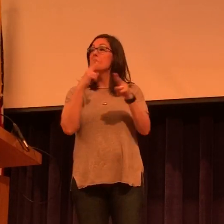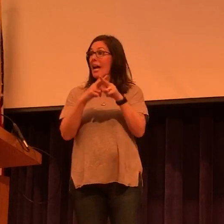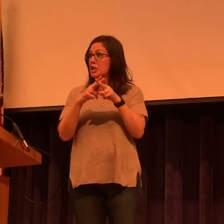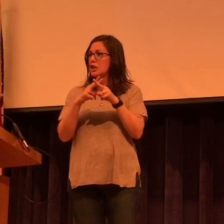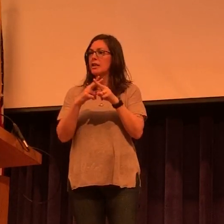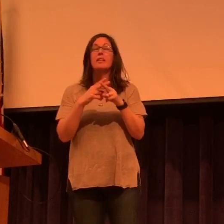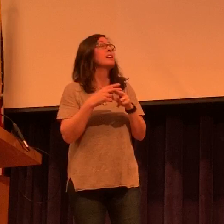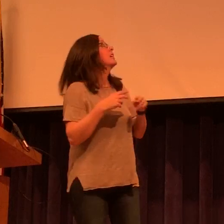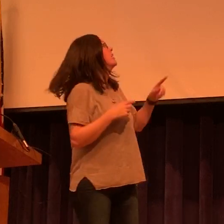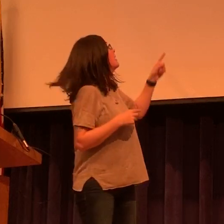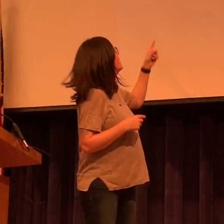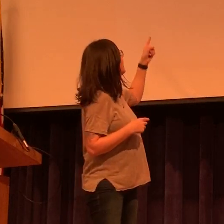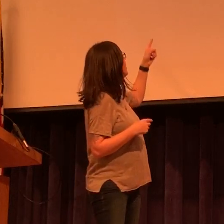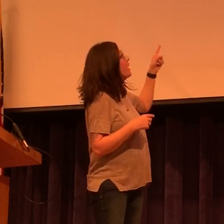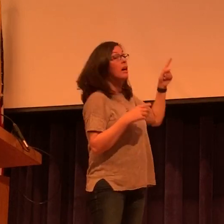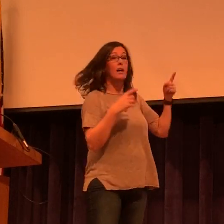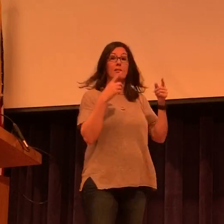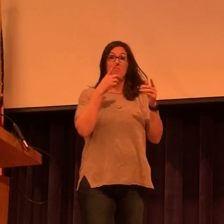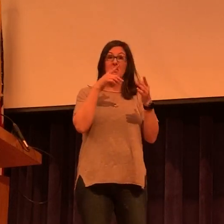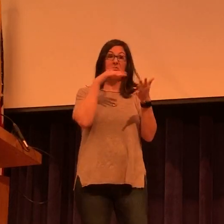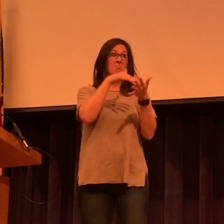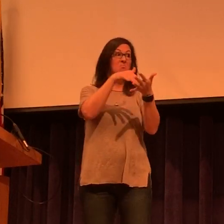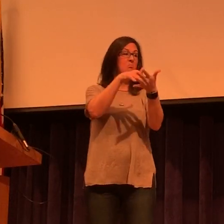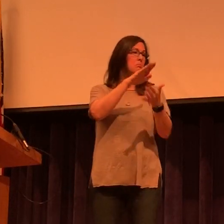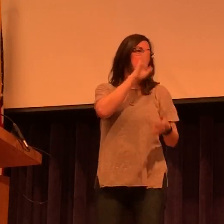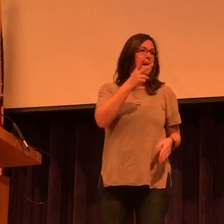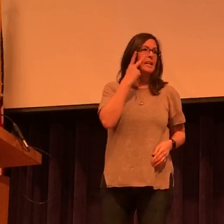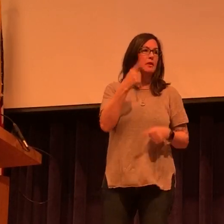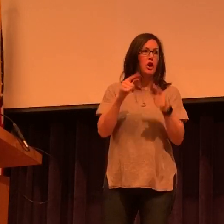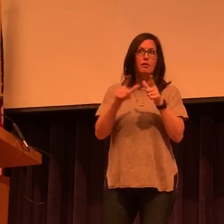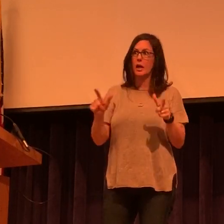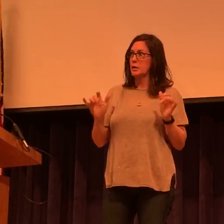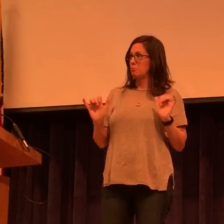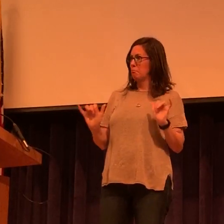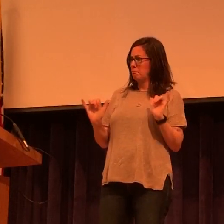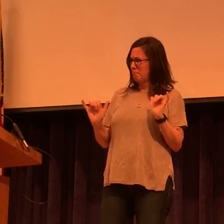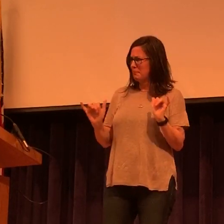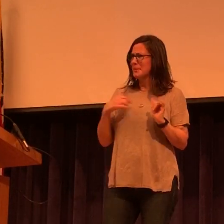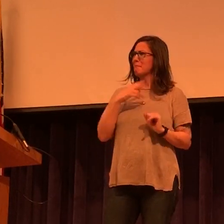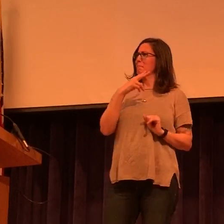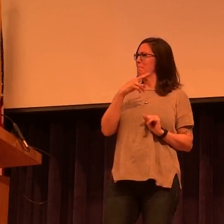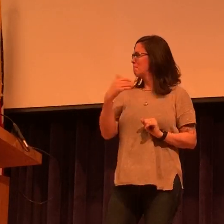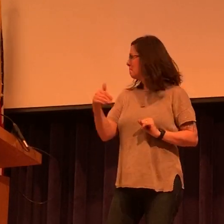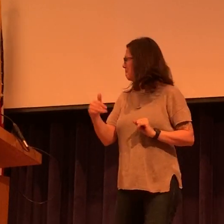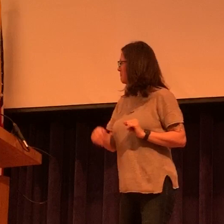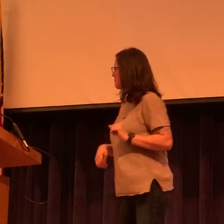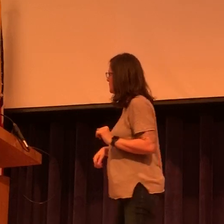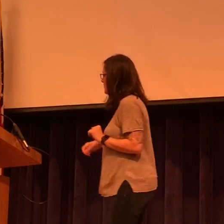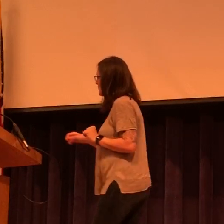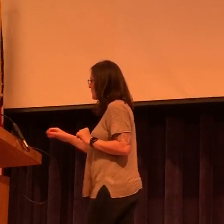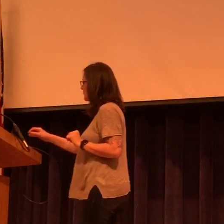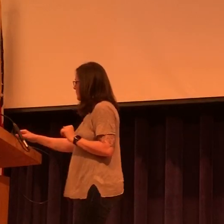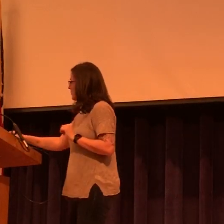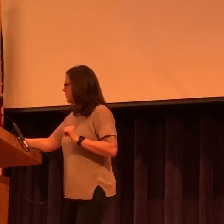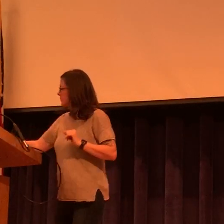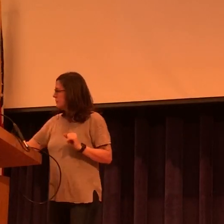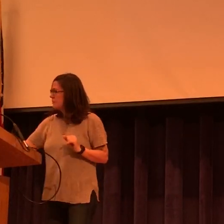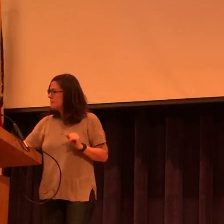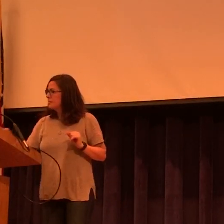So going back to the fact that I look at conversations that are happening on Twitter, Joshua Racklaw mentioned that none